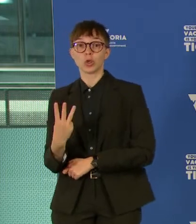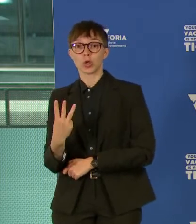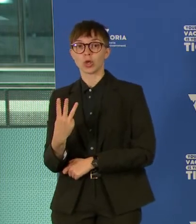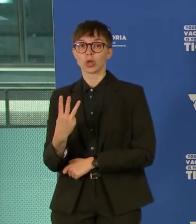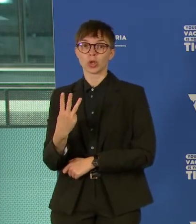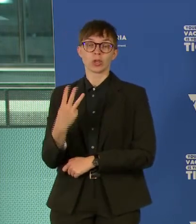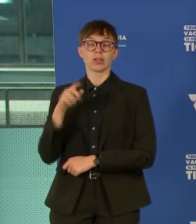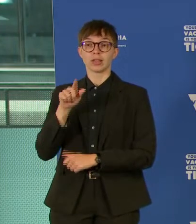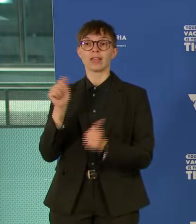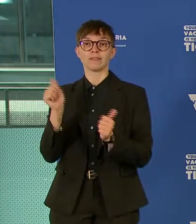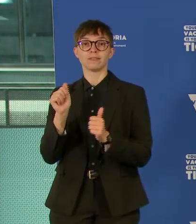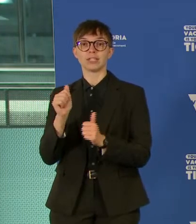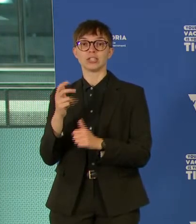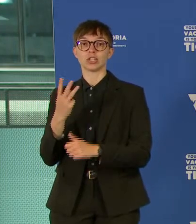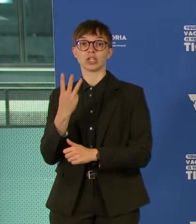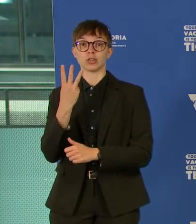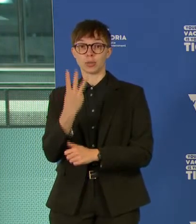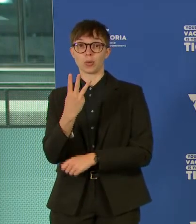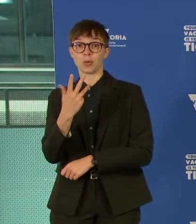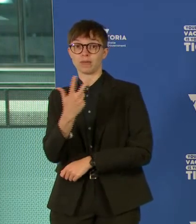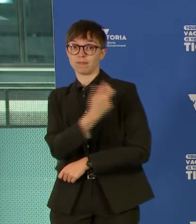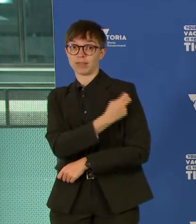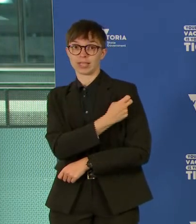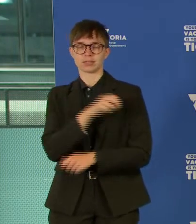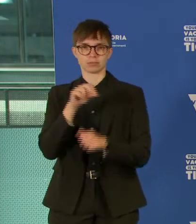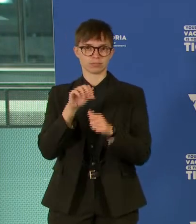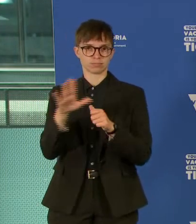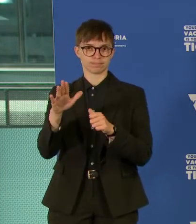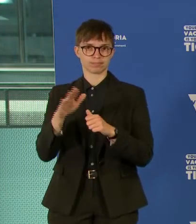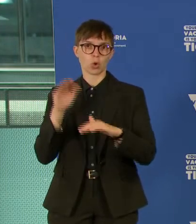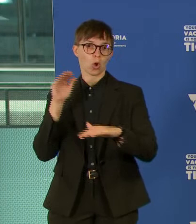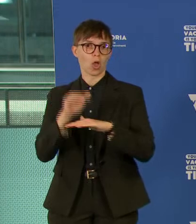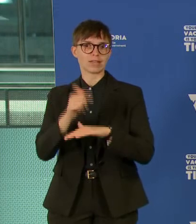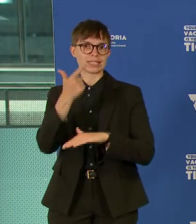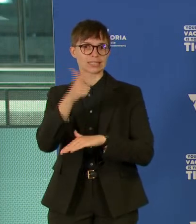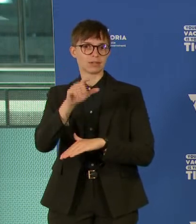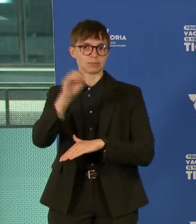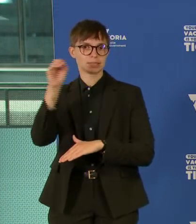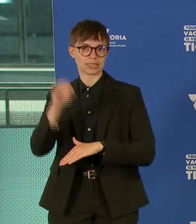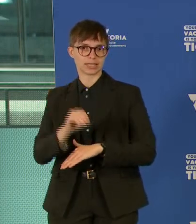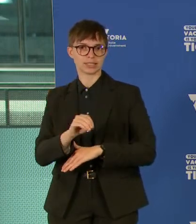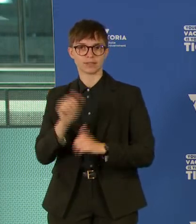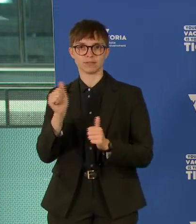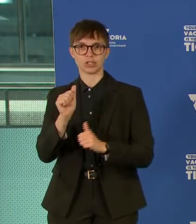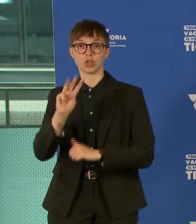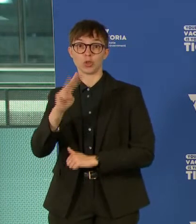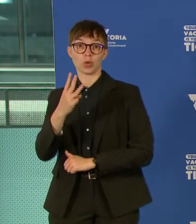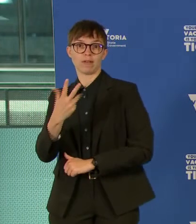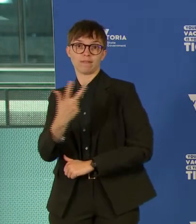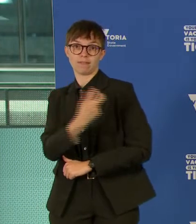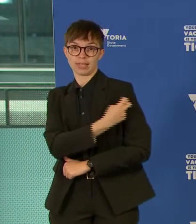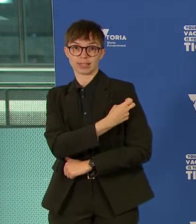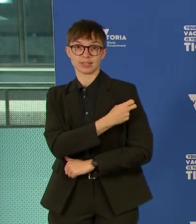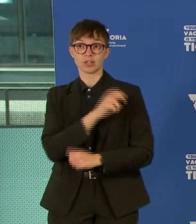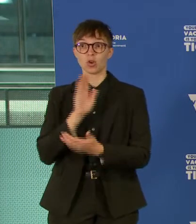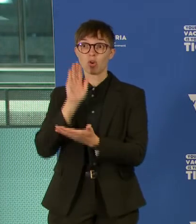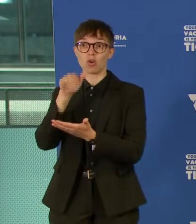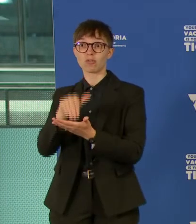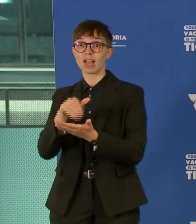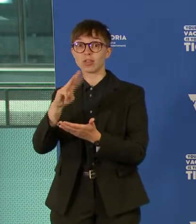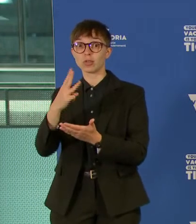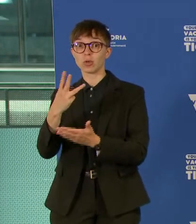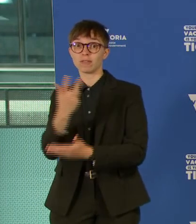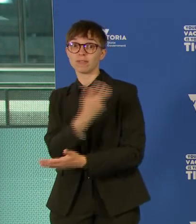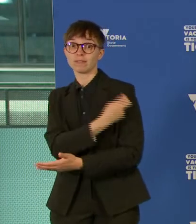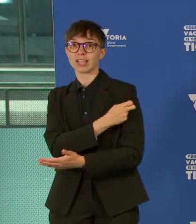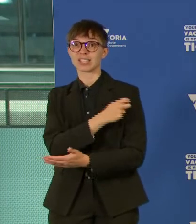have recently had COVID, it's above 70%. And we've reached that milestone in just 5 months. And the